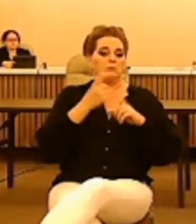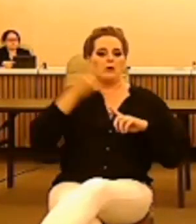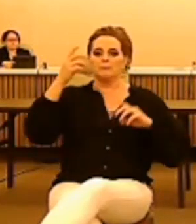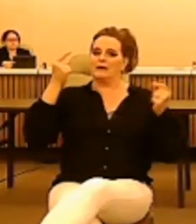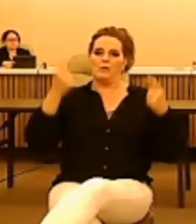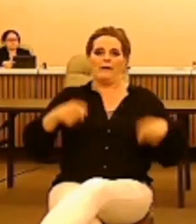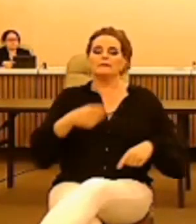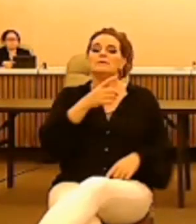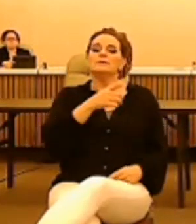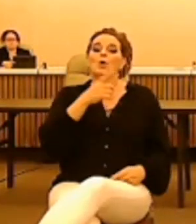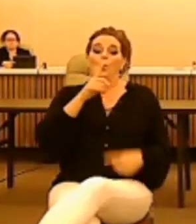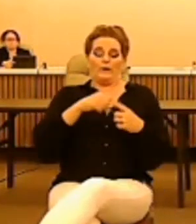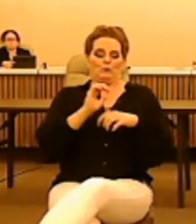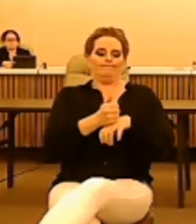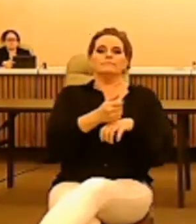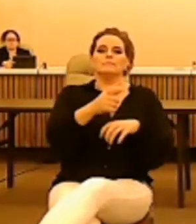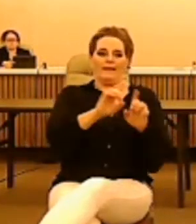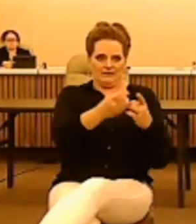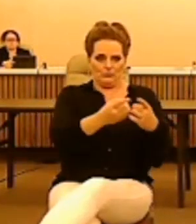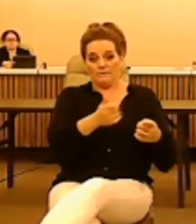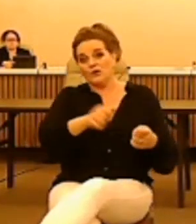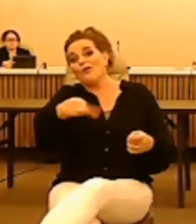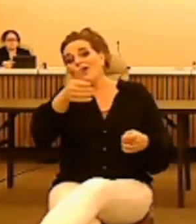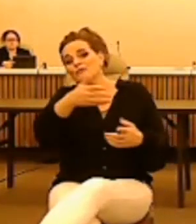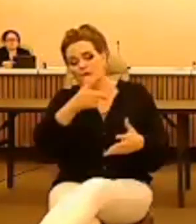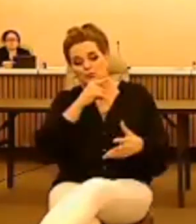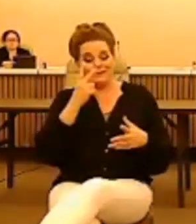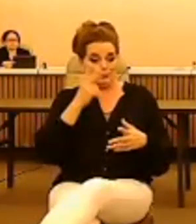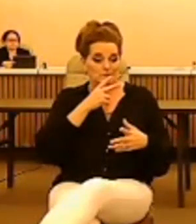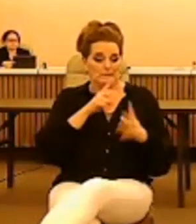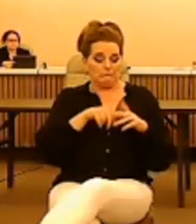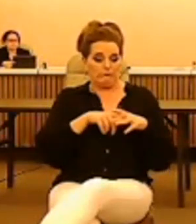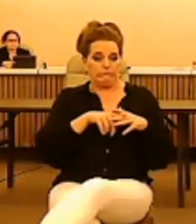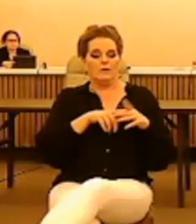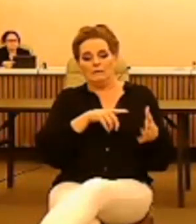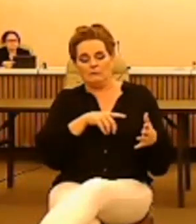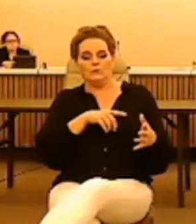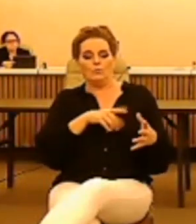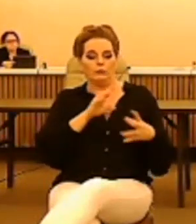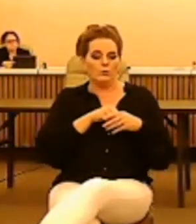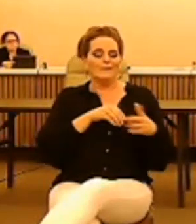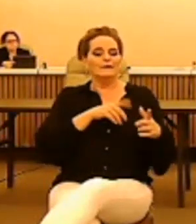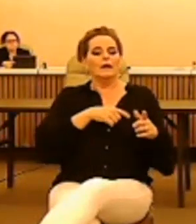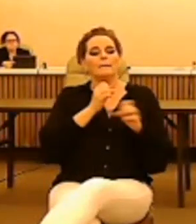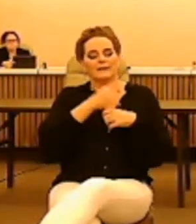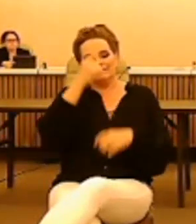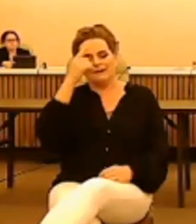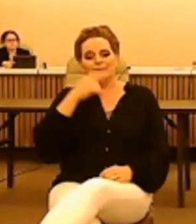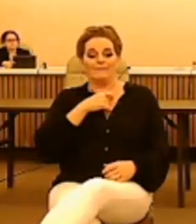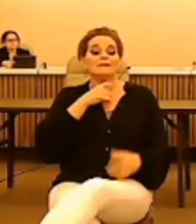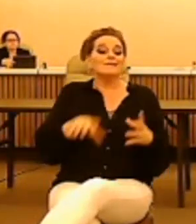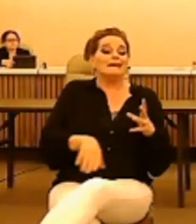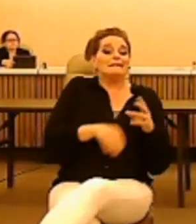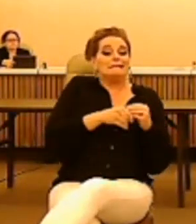that district. If there's additional stuff that you want to see implemented, so it would make sense then if it's